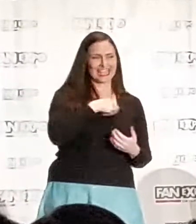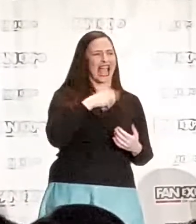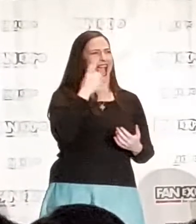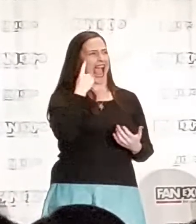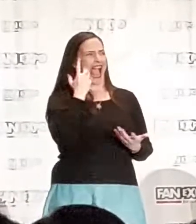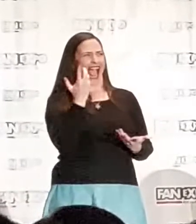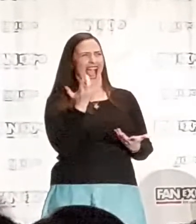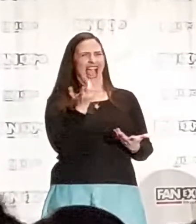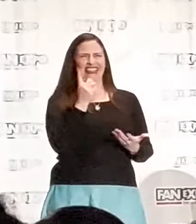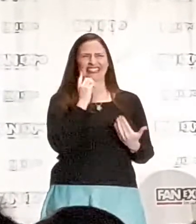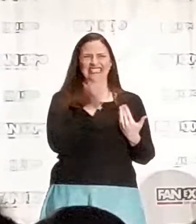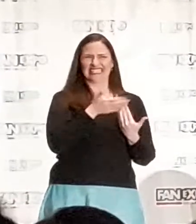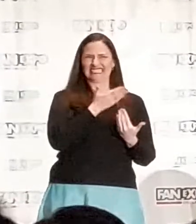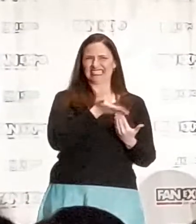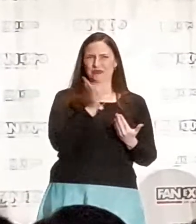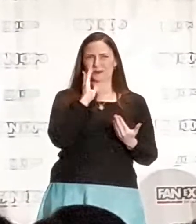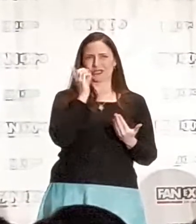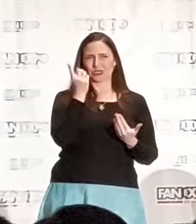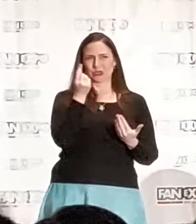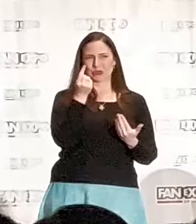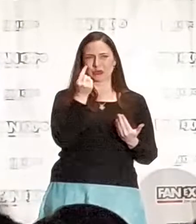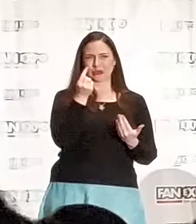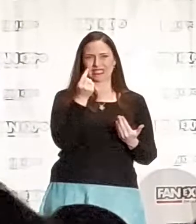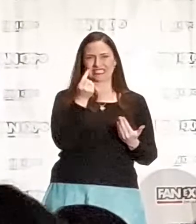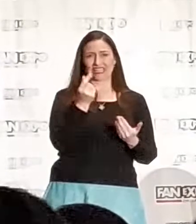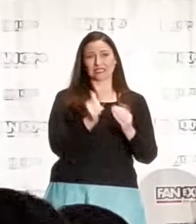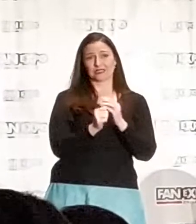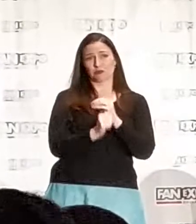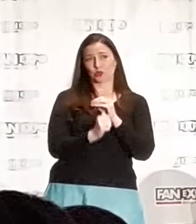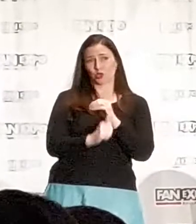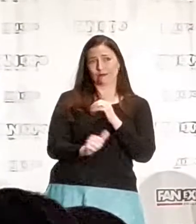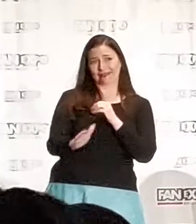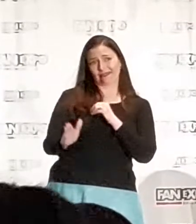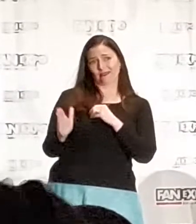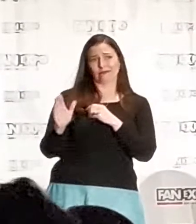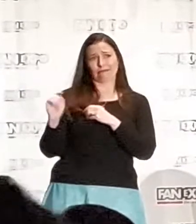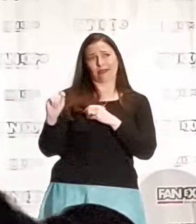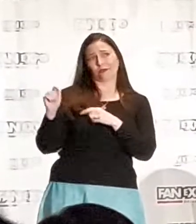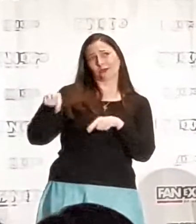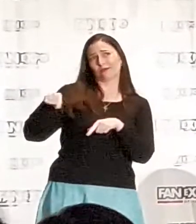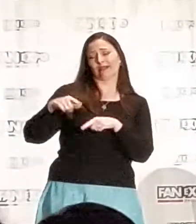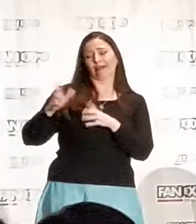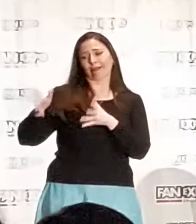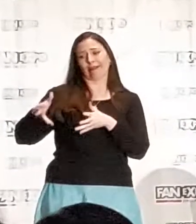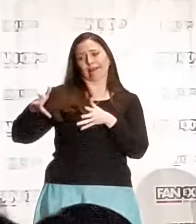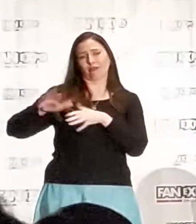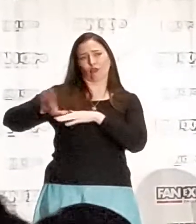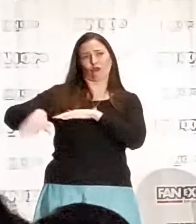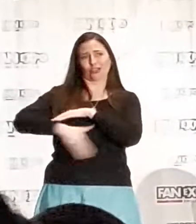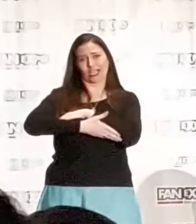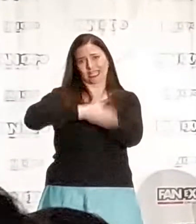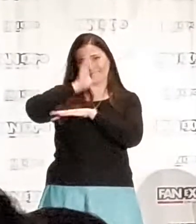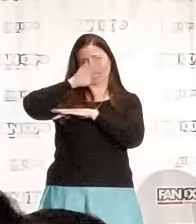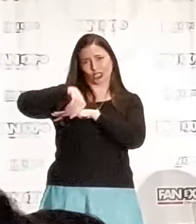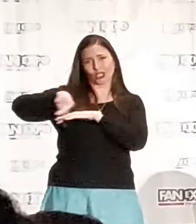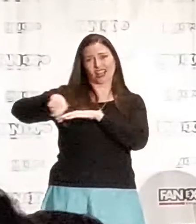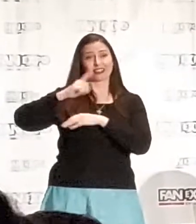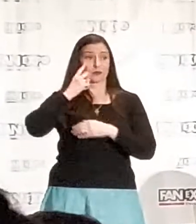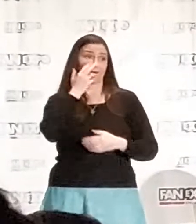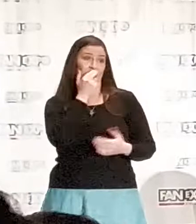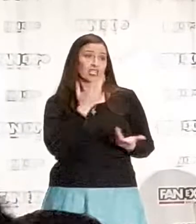The easy way to go is just go, drop a deuce in their bathroom and leave it there overnight. I think that would be really